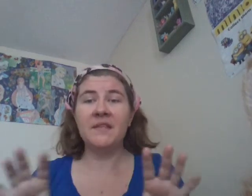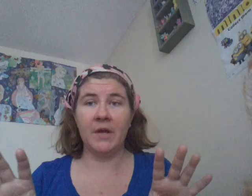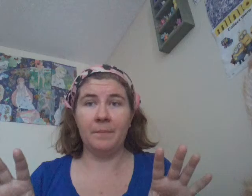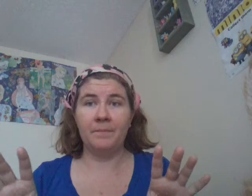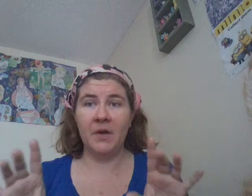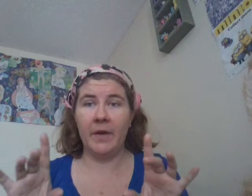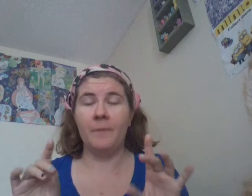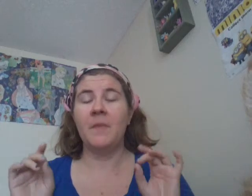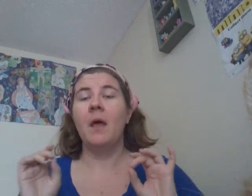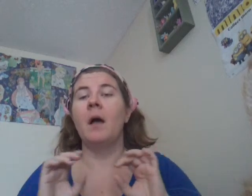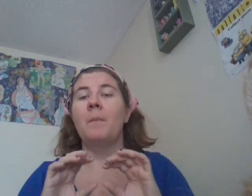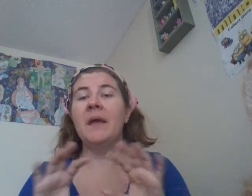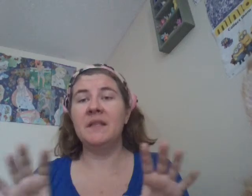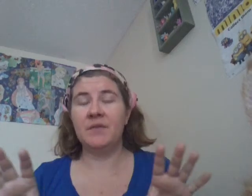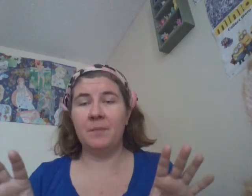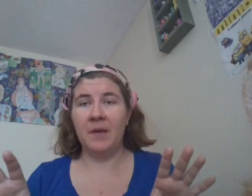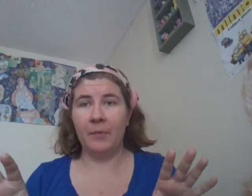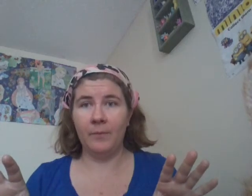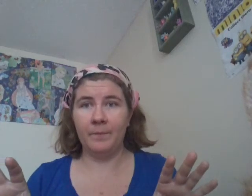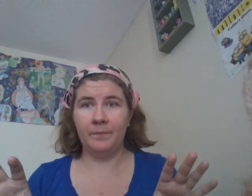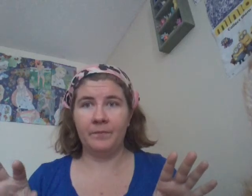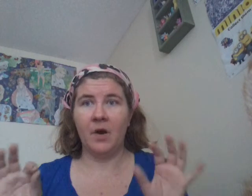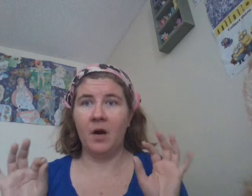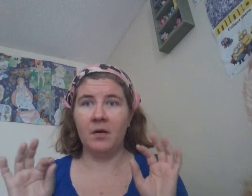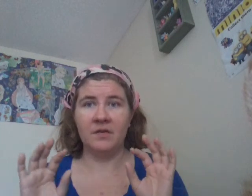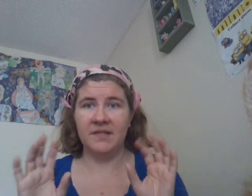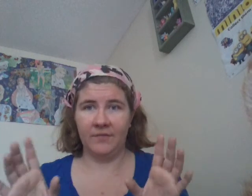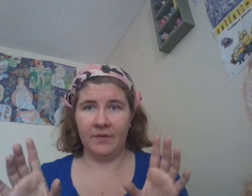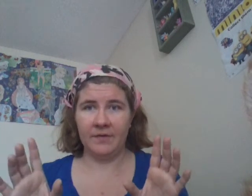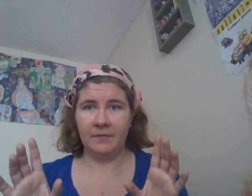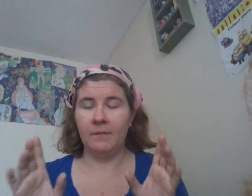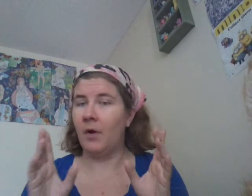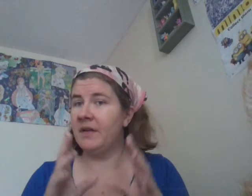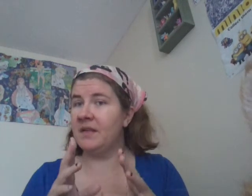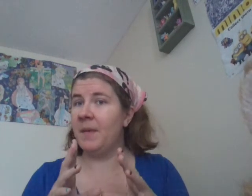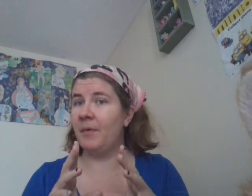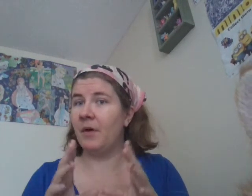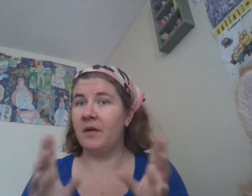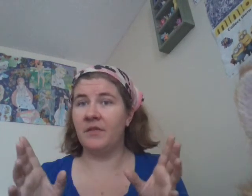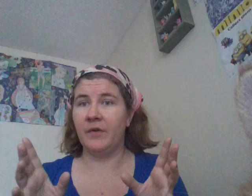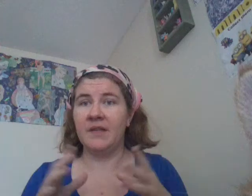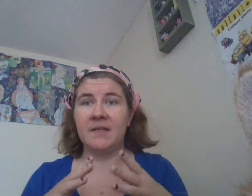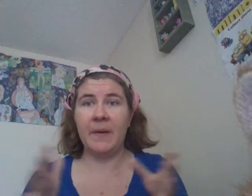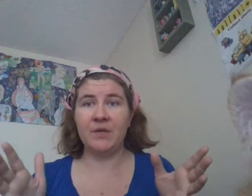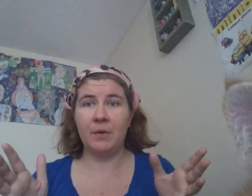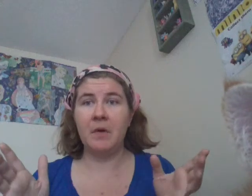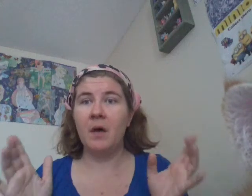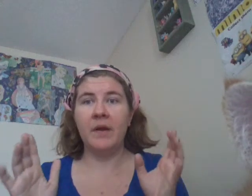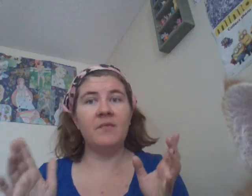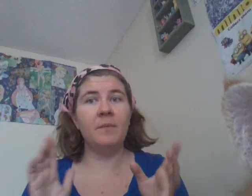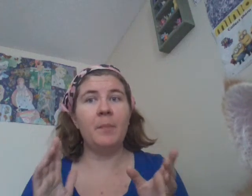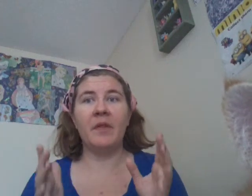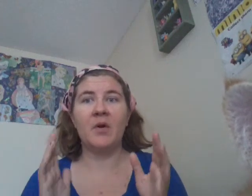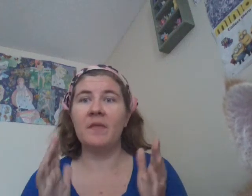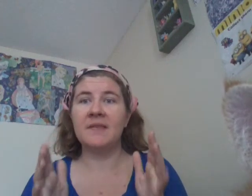Mainstream. There we go. Mainstream people are different. Autistic people are different. It's a spectrum. But even people that are on